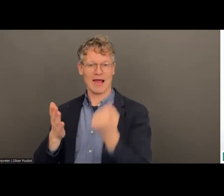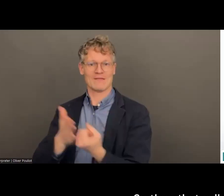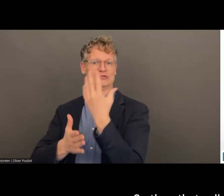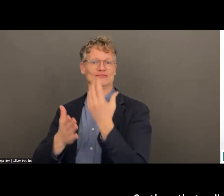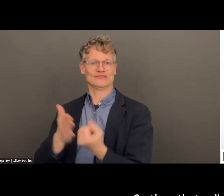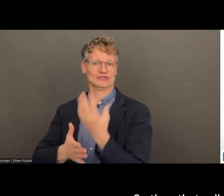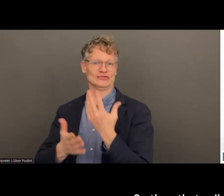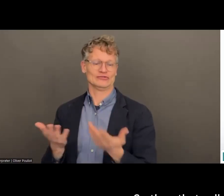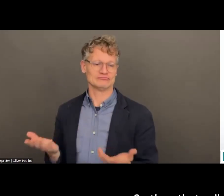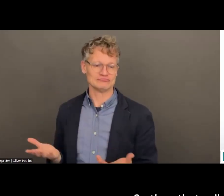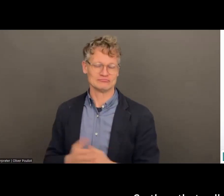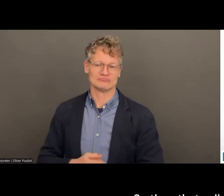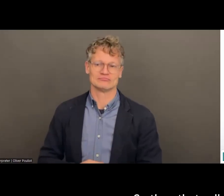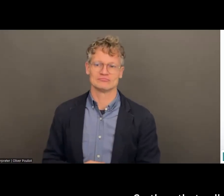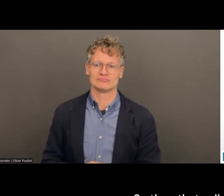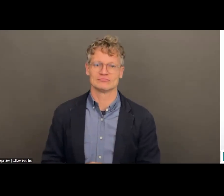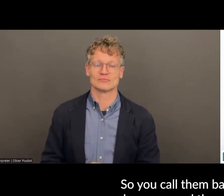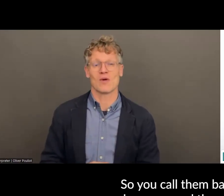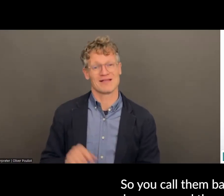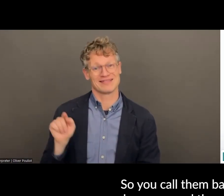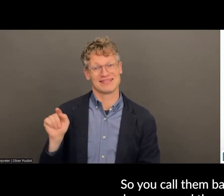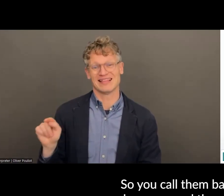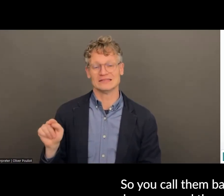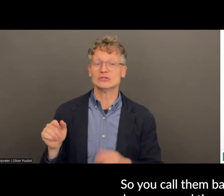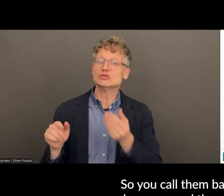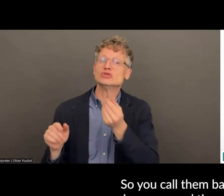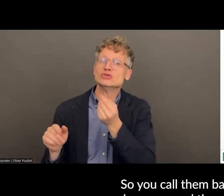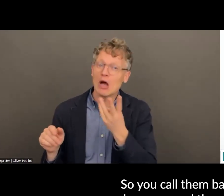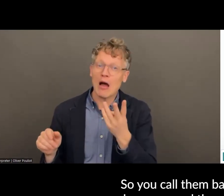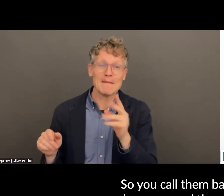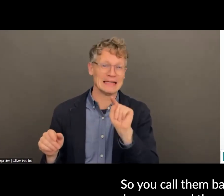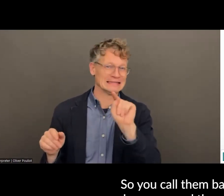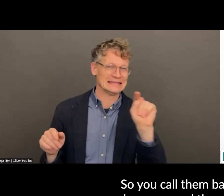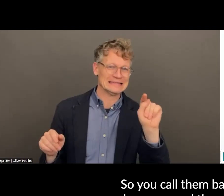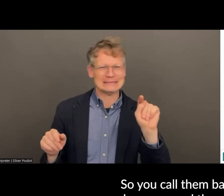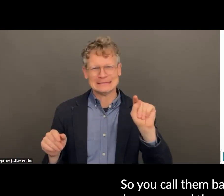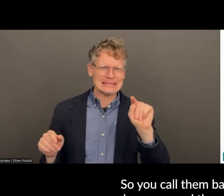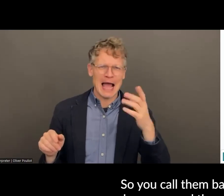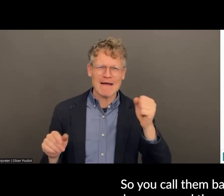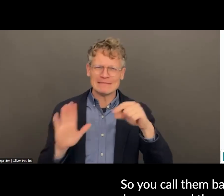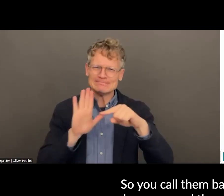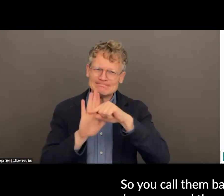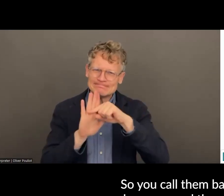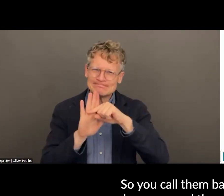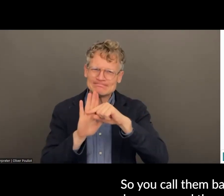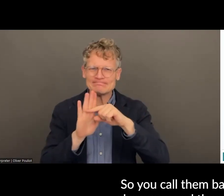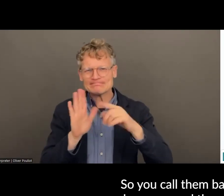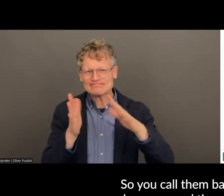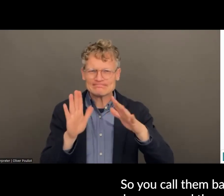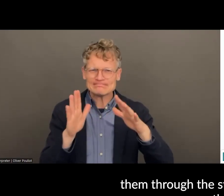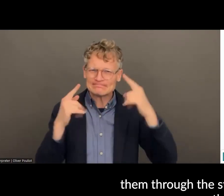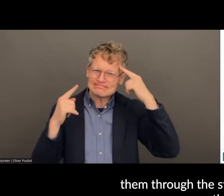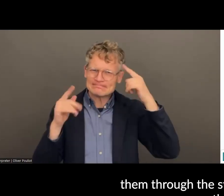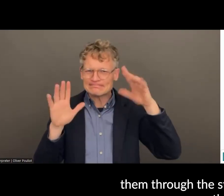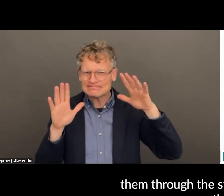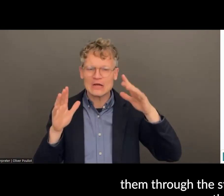well. So then that calls for a refresher. So you call them back into the theory classroom, and then you're able to take them